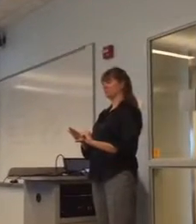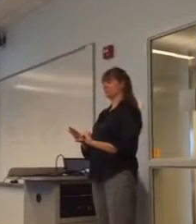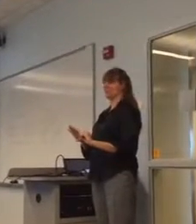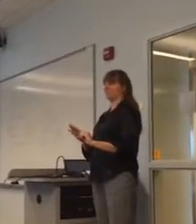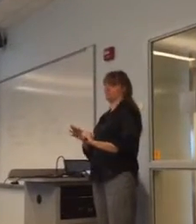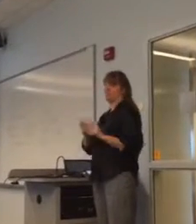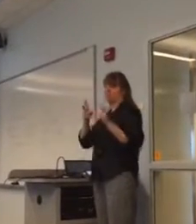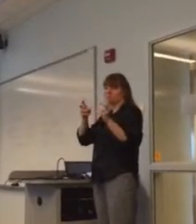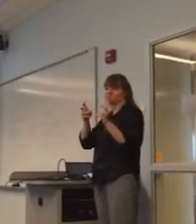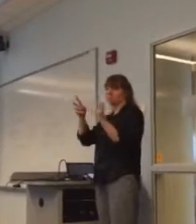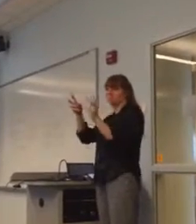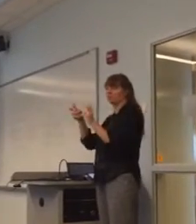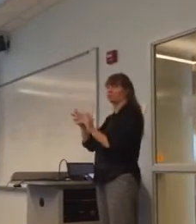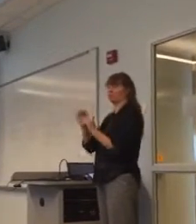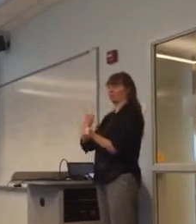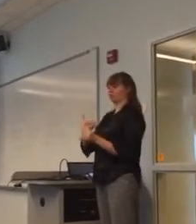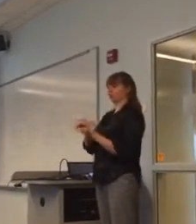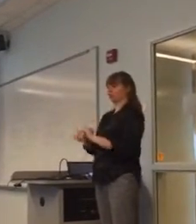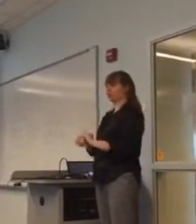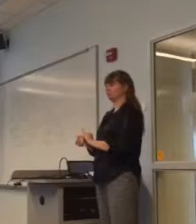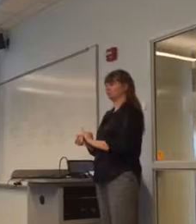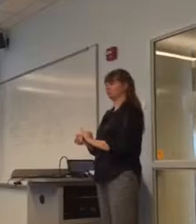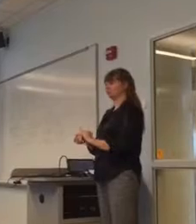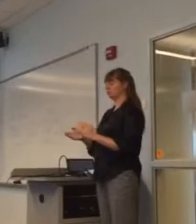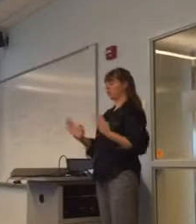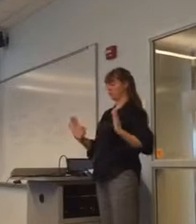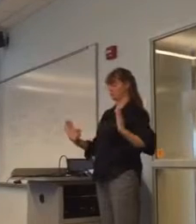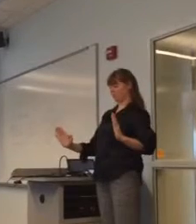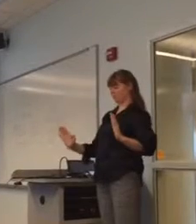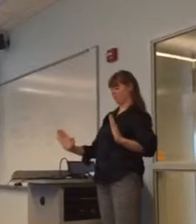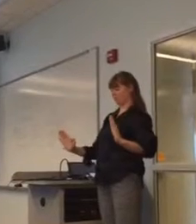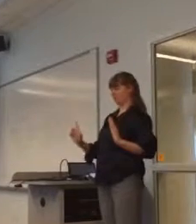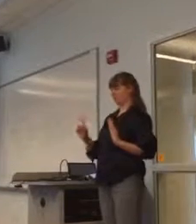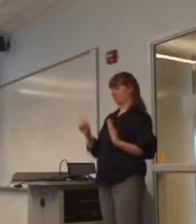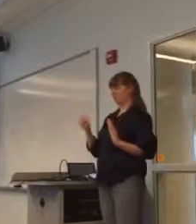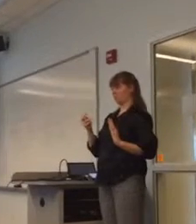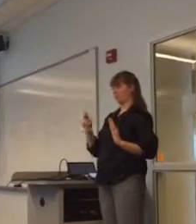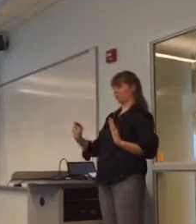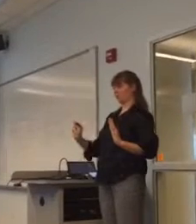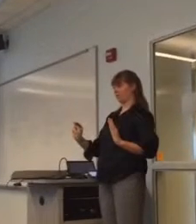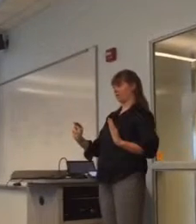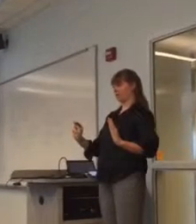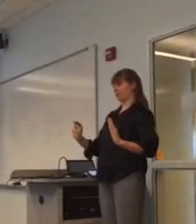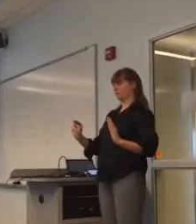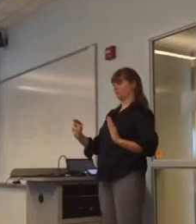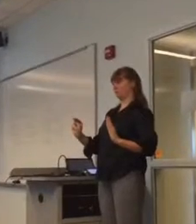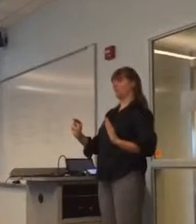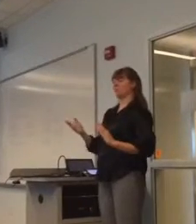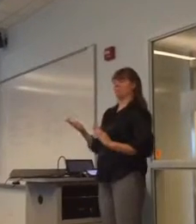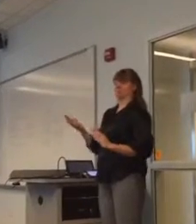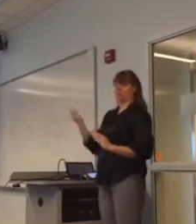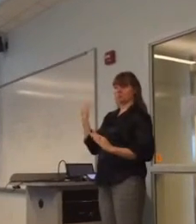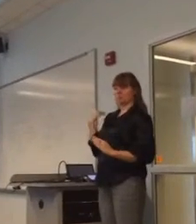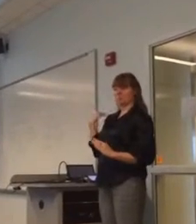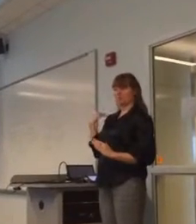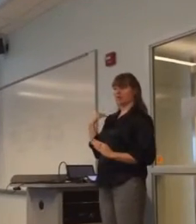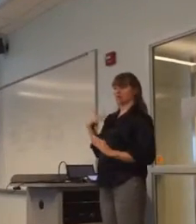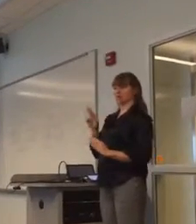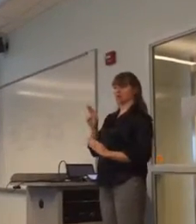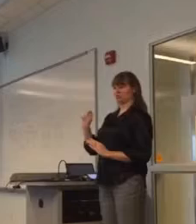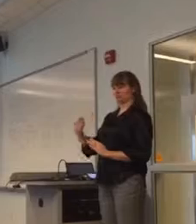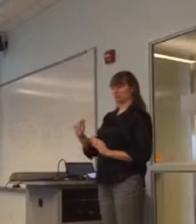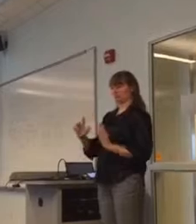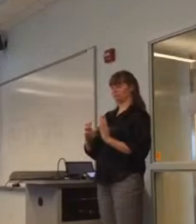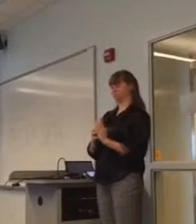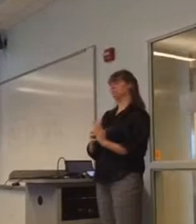we restrict our attention to, our domain of discourse that we talked about in the last unit. What can we draw A